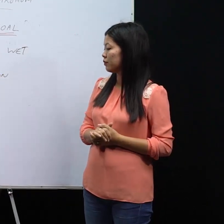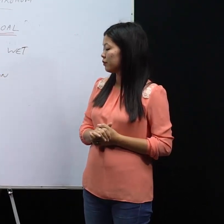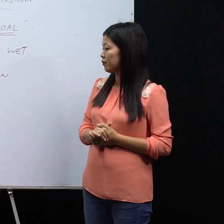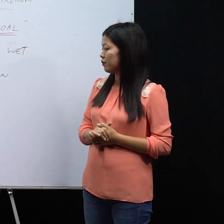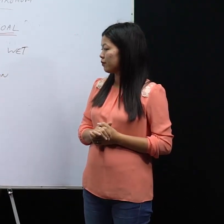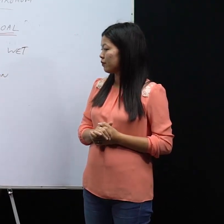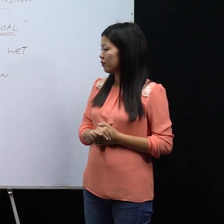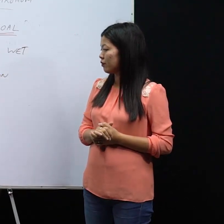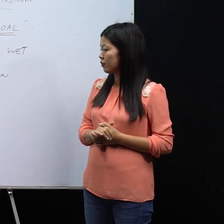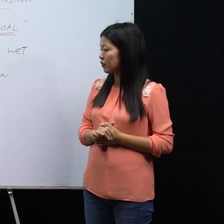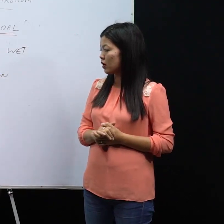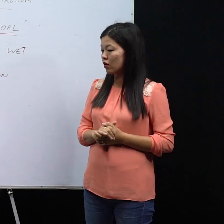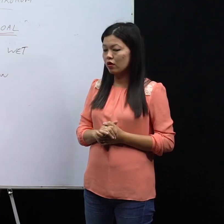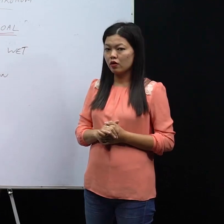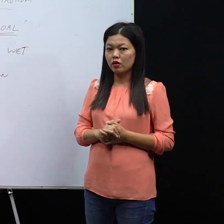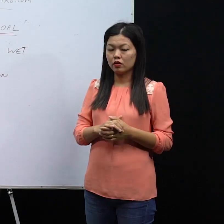let's say landslides.